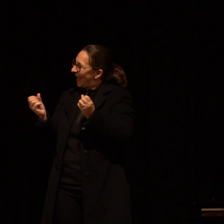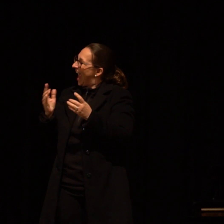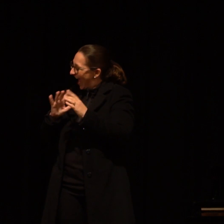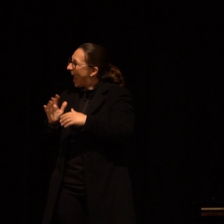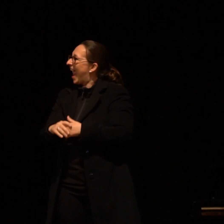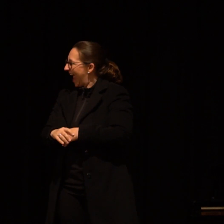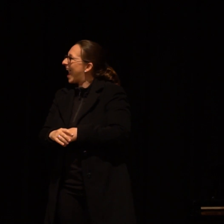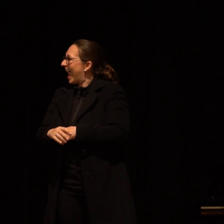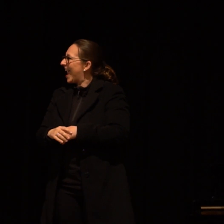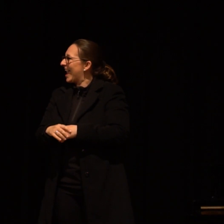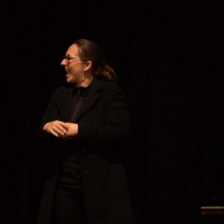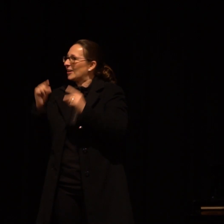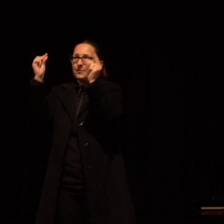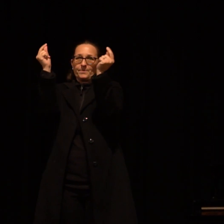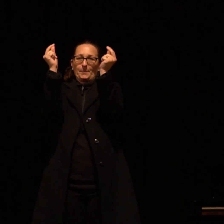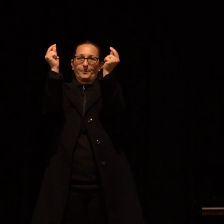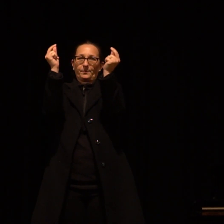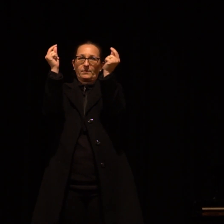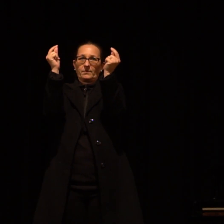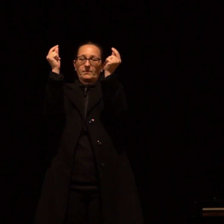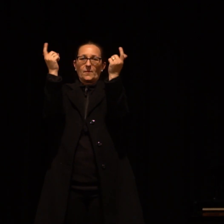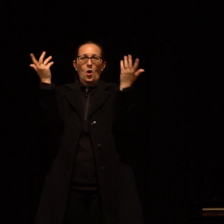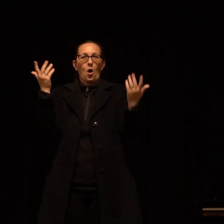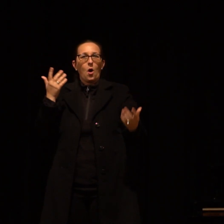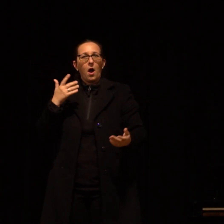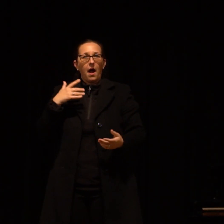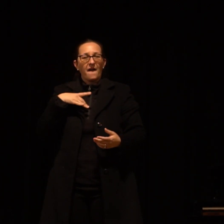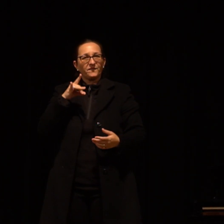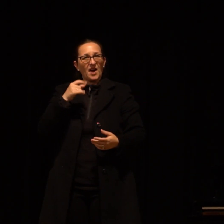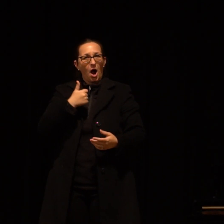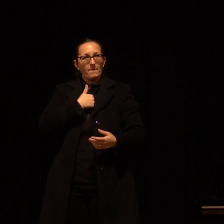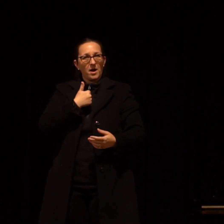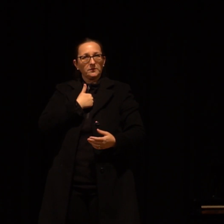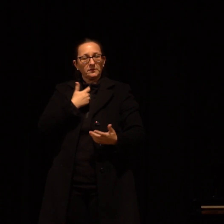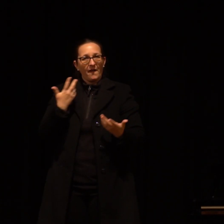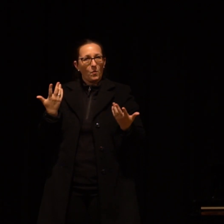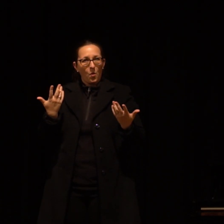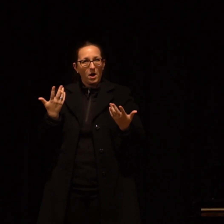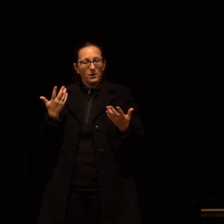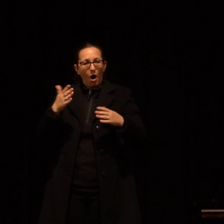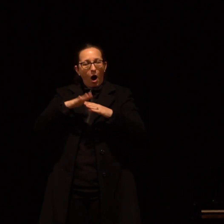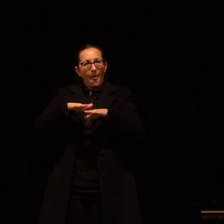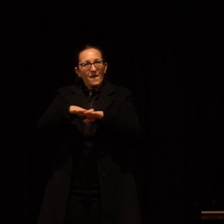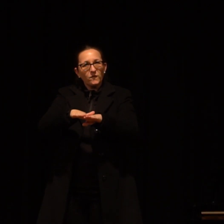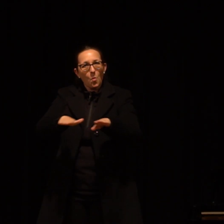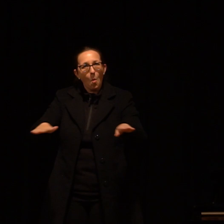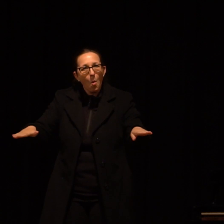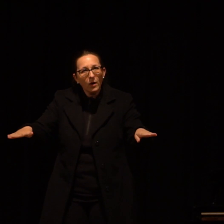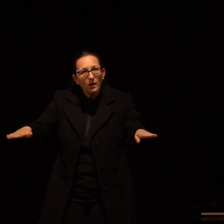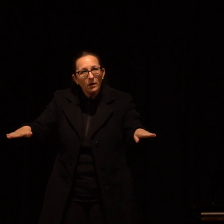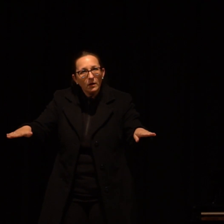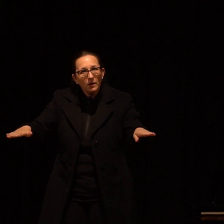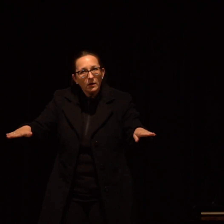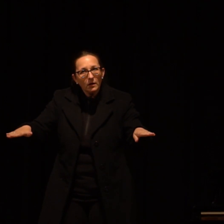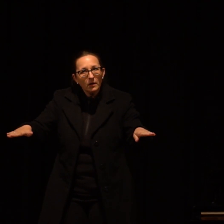6-year-old Tammy and 6-year-old me are in the front seat. All of a sudden, I was on the